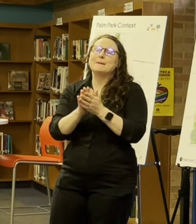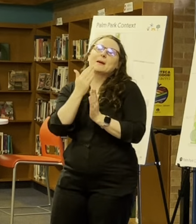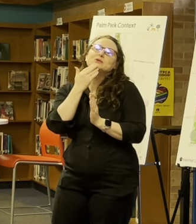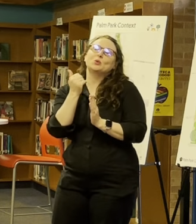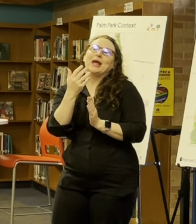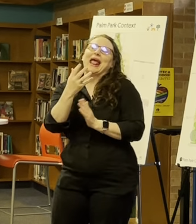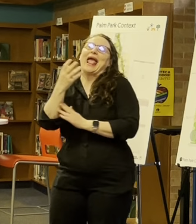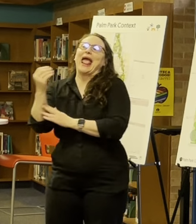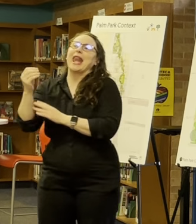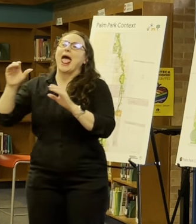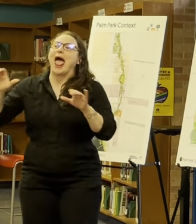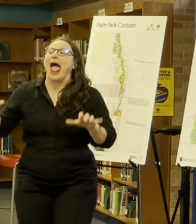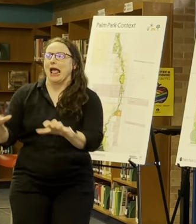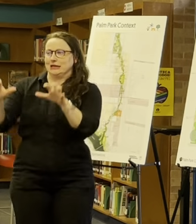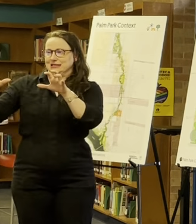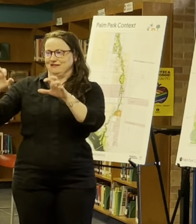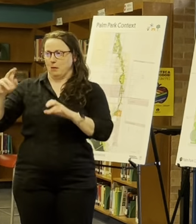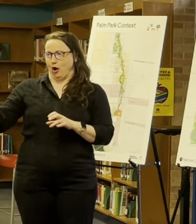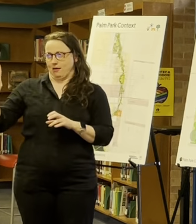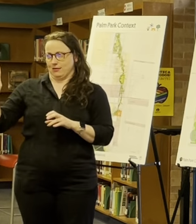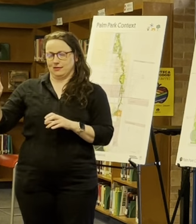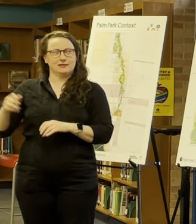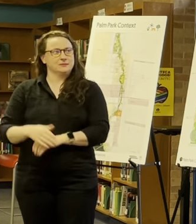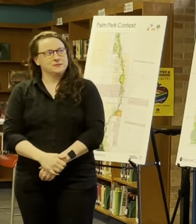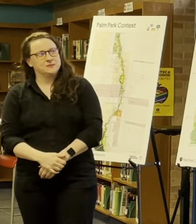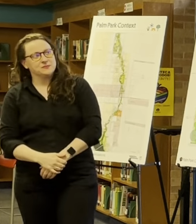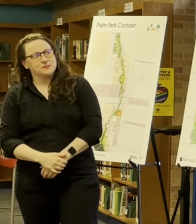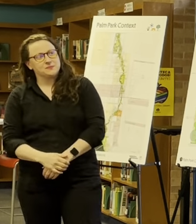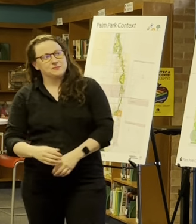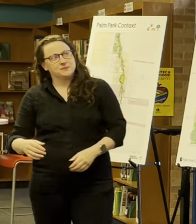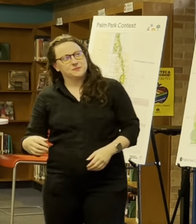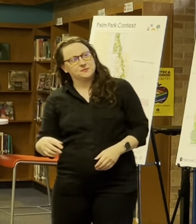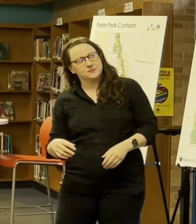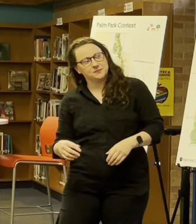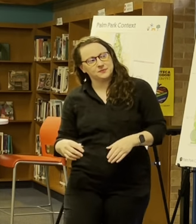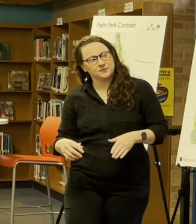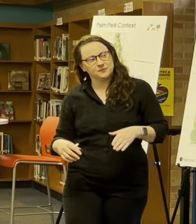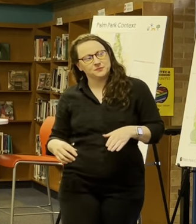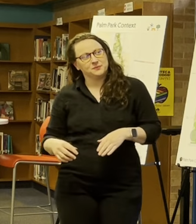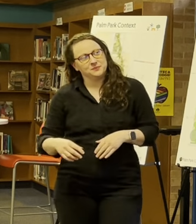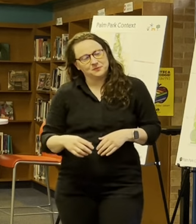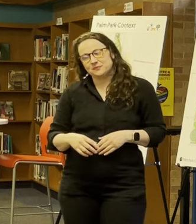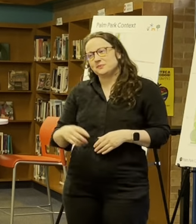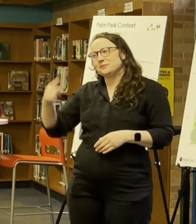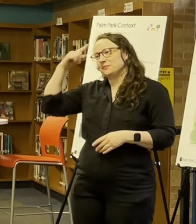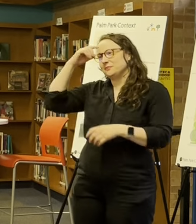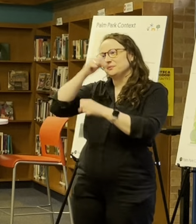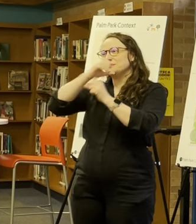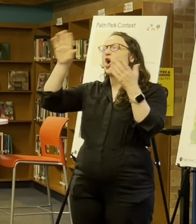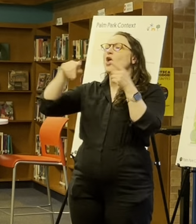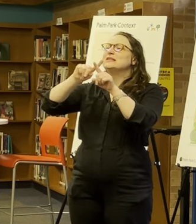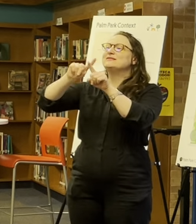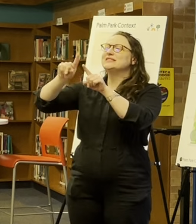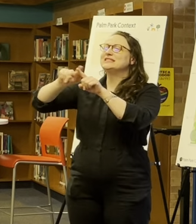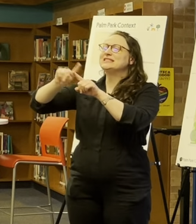active park with all this going on. This is a cross section, just thinking about all those activities